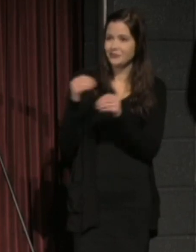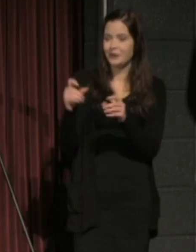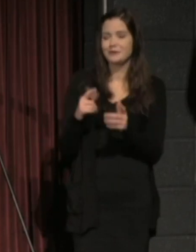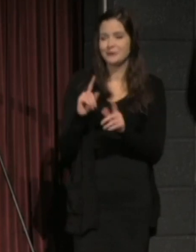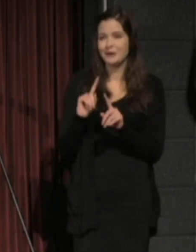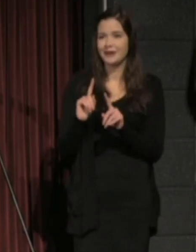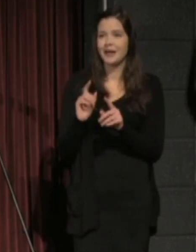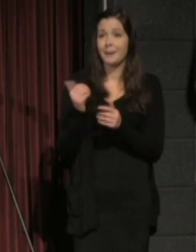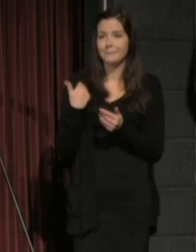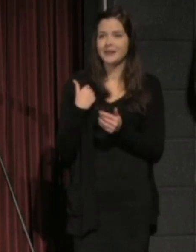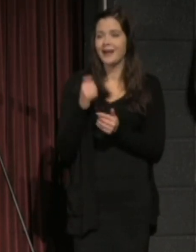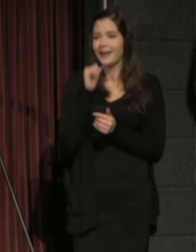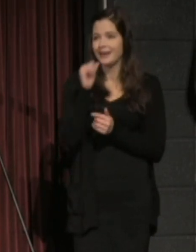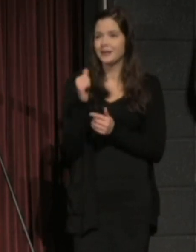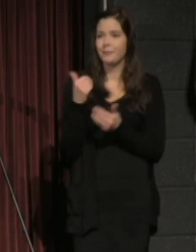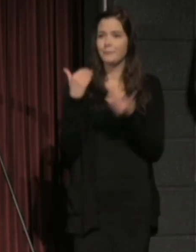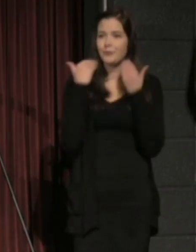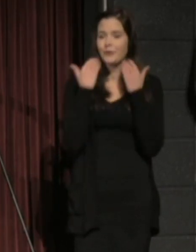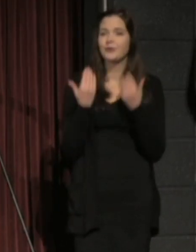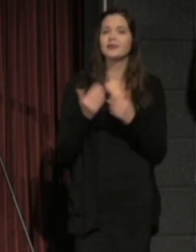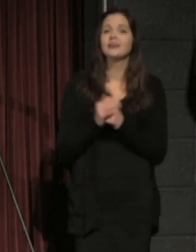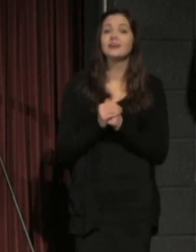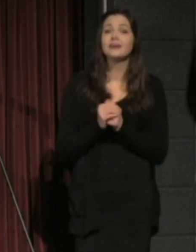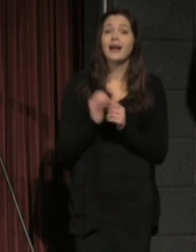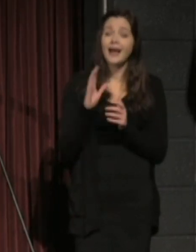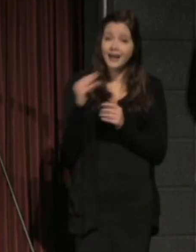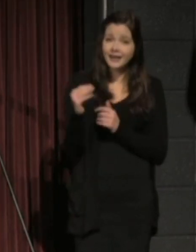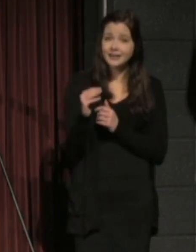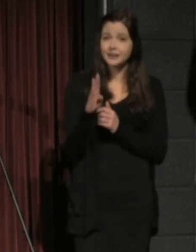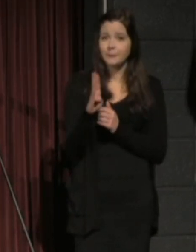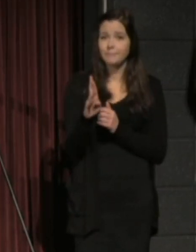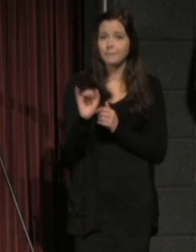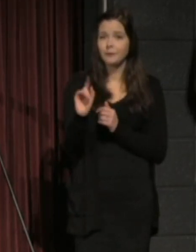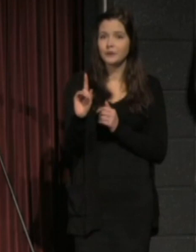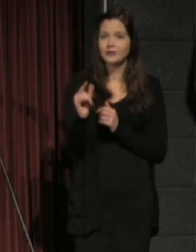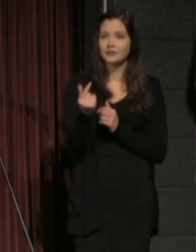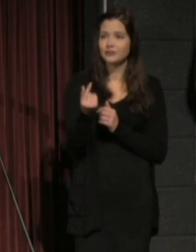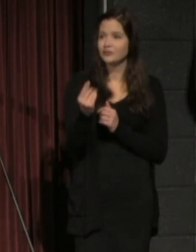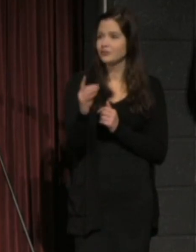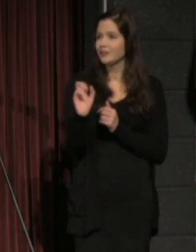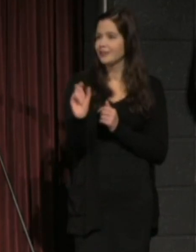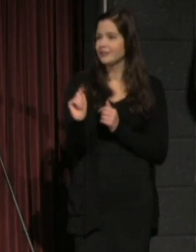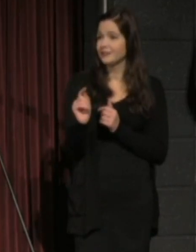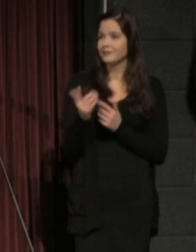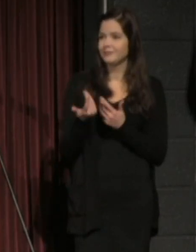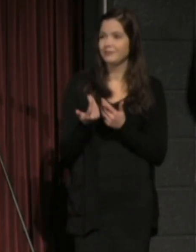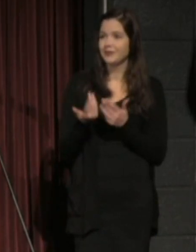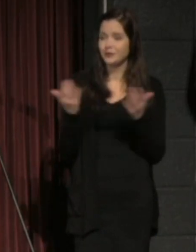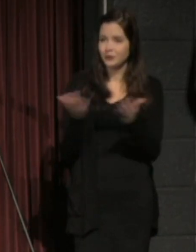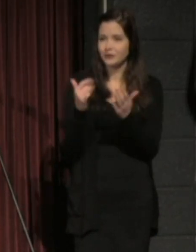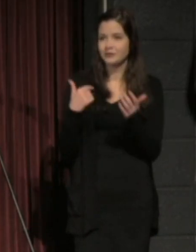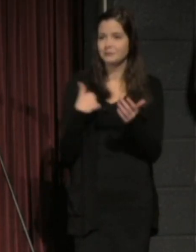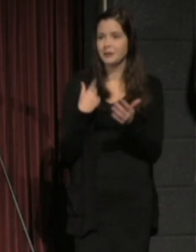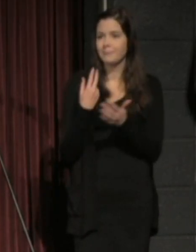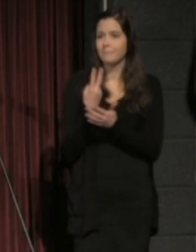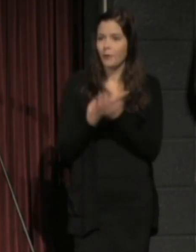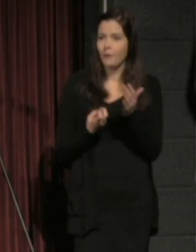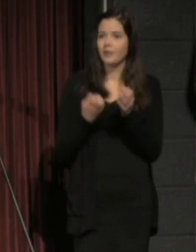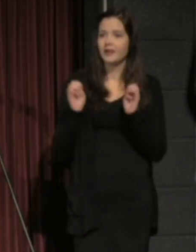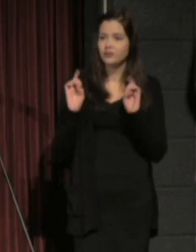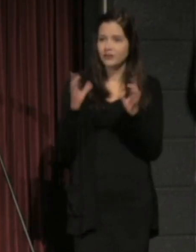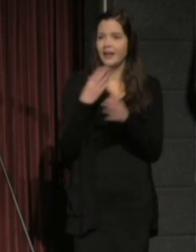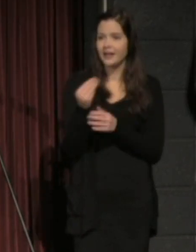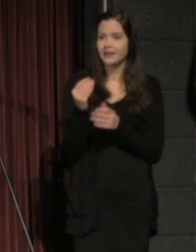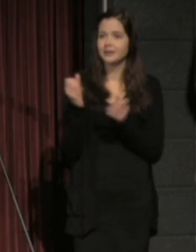and Bridget Graywater for pushing me both athletically and academically. I remember the time she made us practice one drill for the